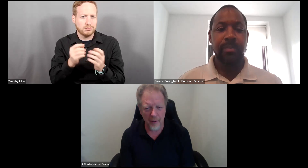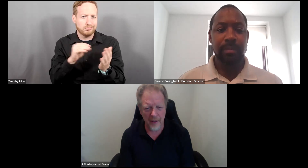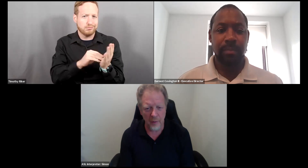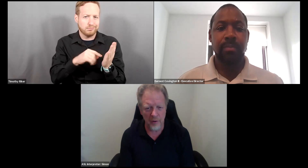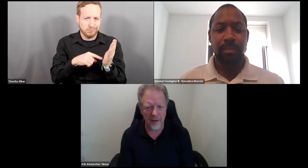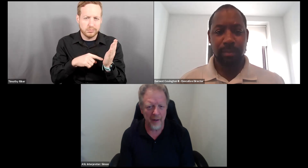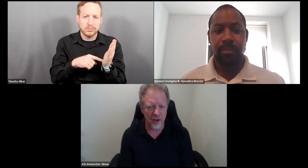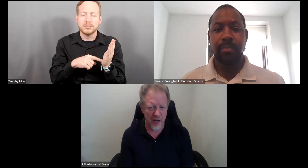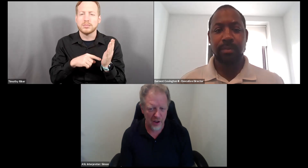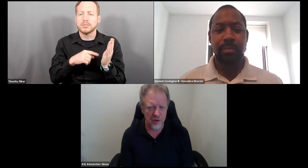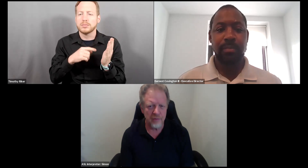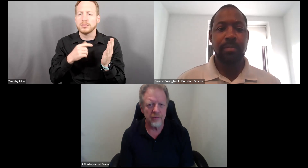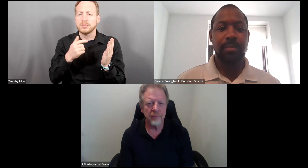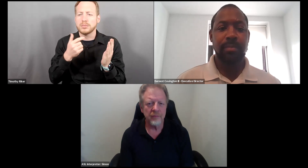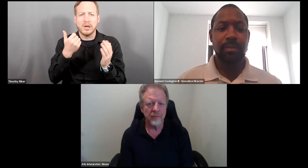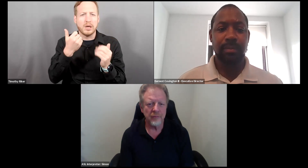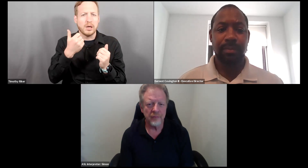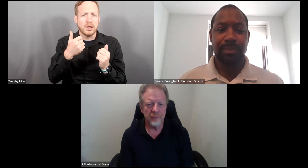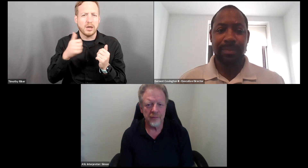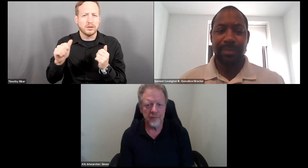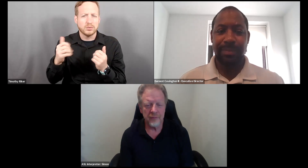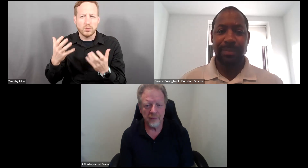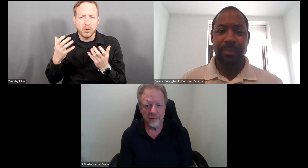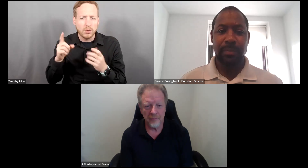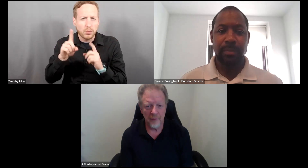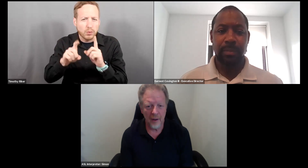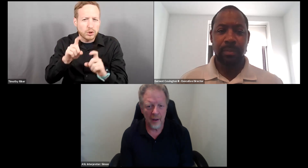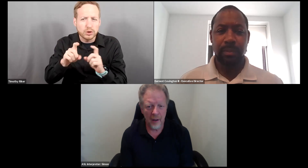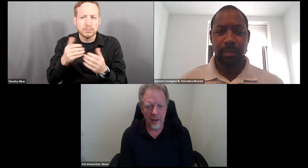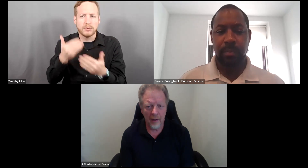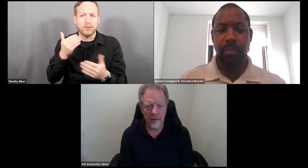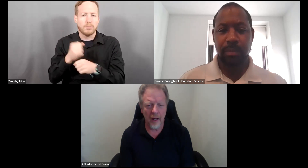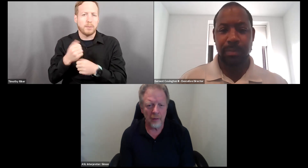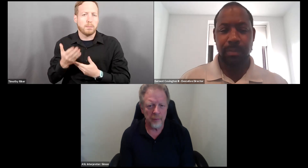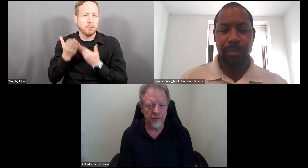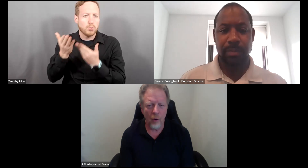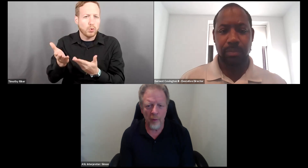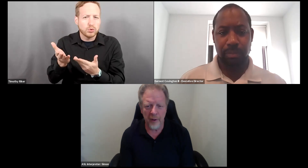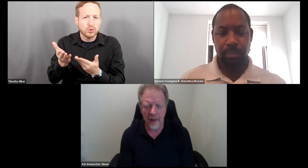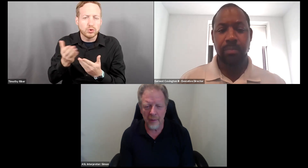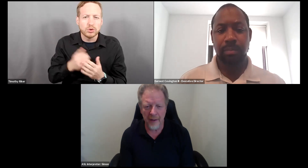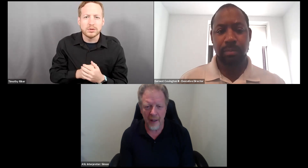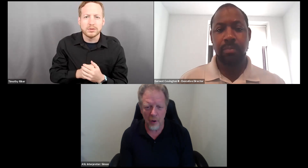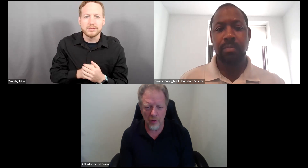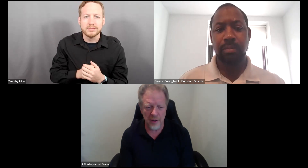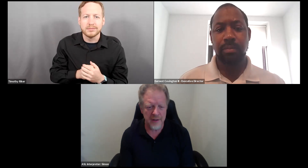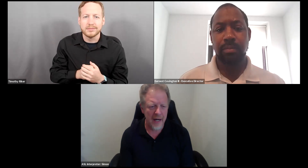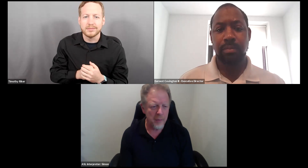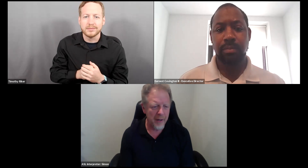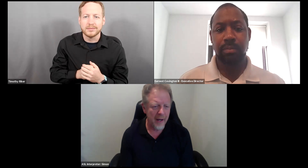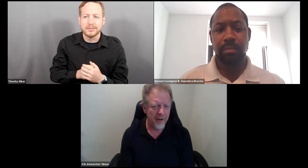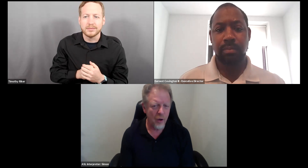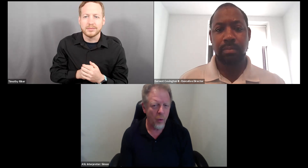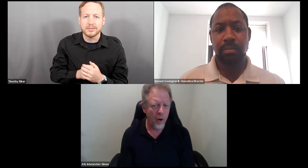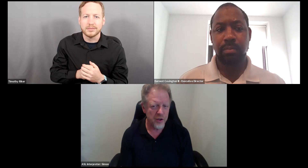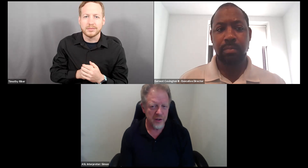has spoke about, that he would like to make a change. Now, before we begin to make that motion, does anybody